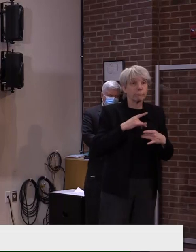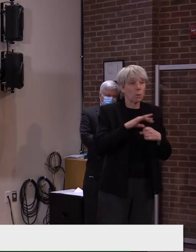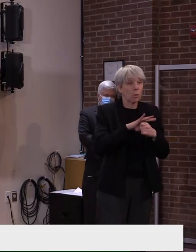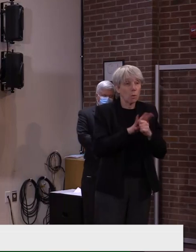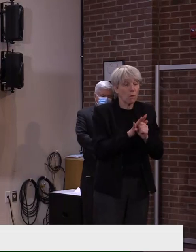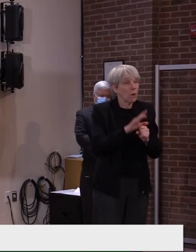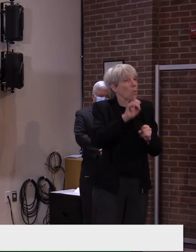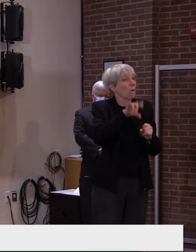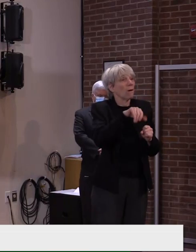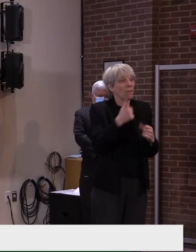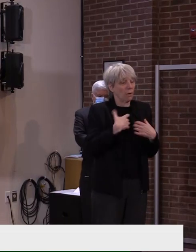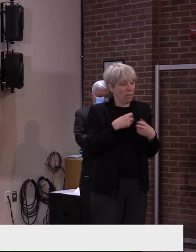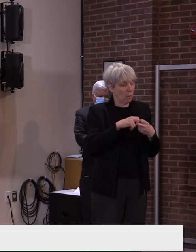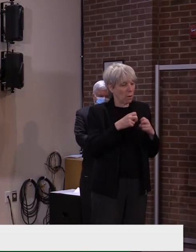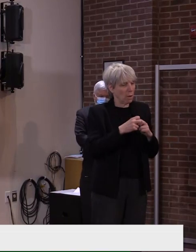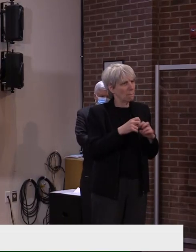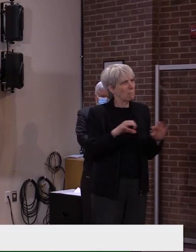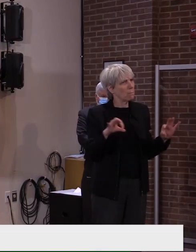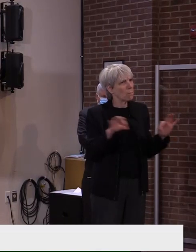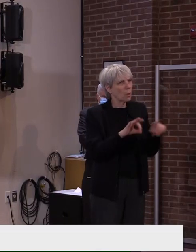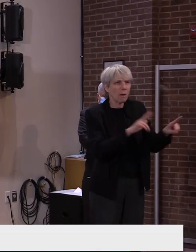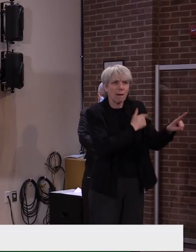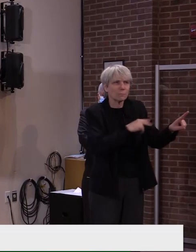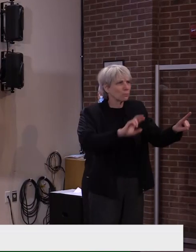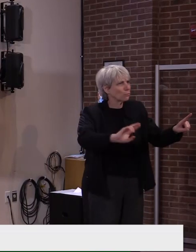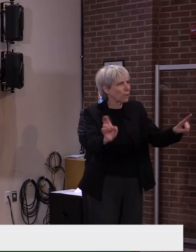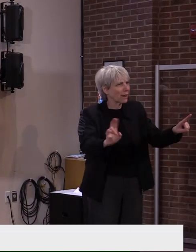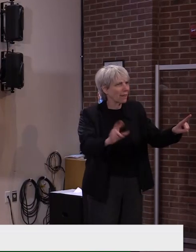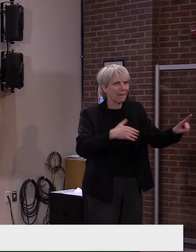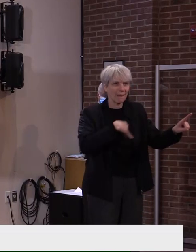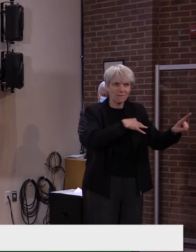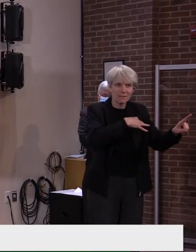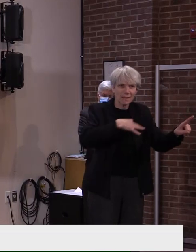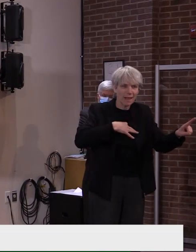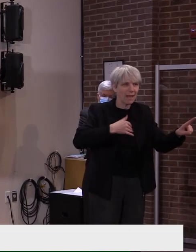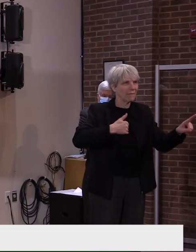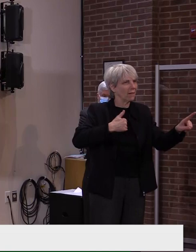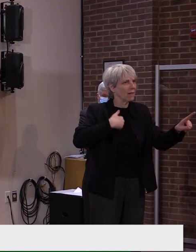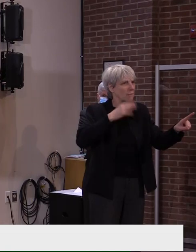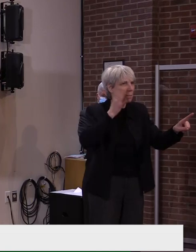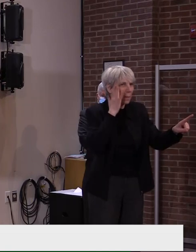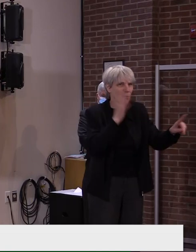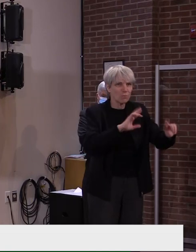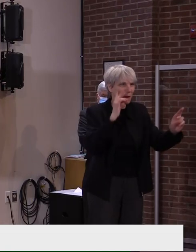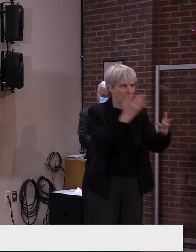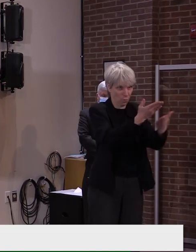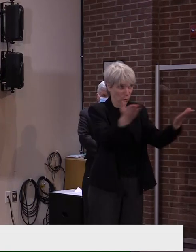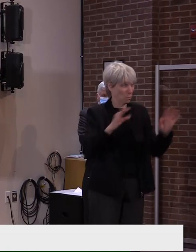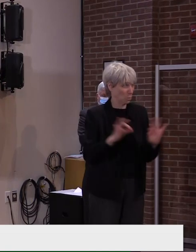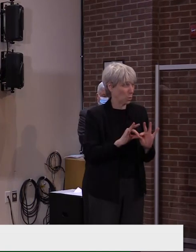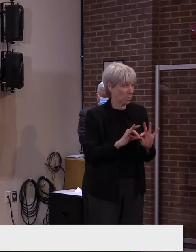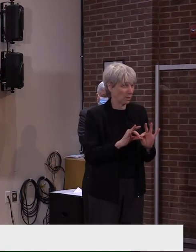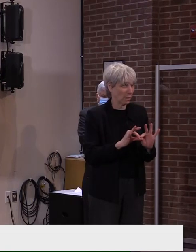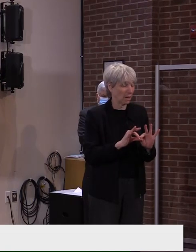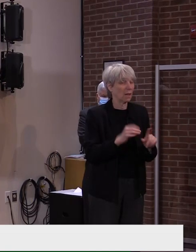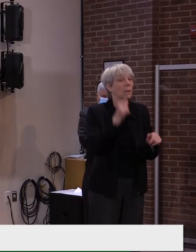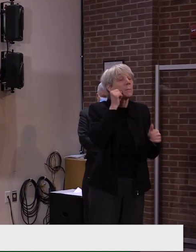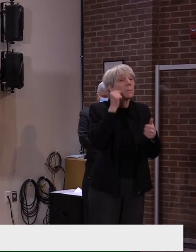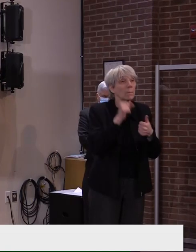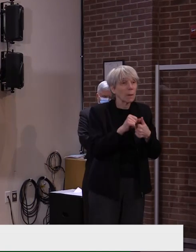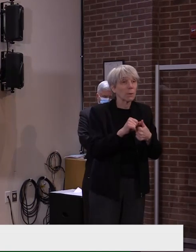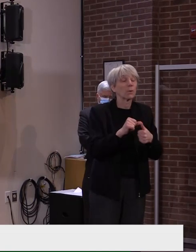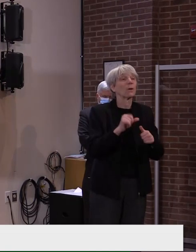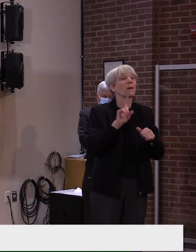need. Let me emphasize once again, you are not fully protected against